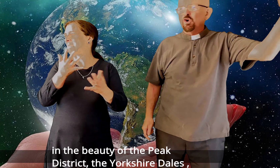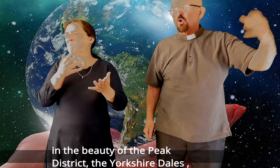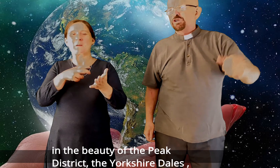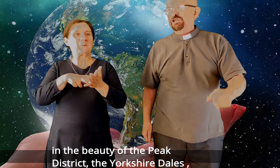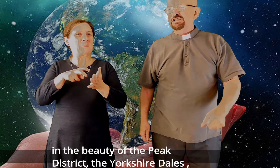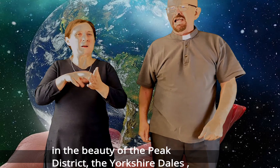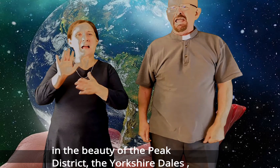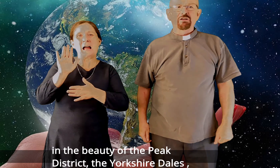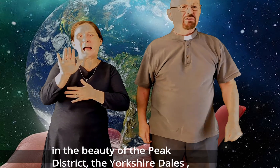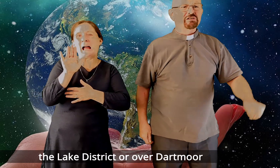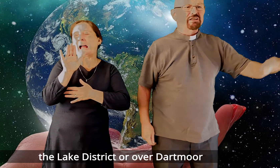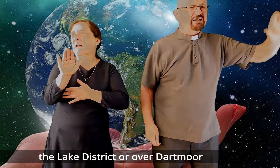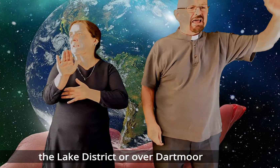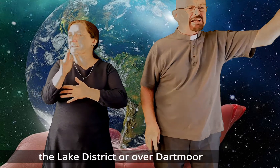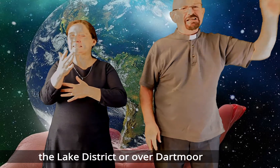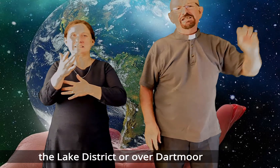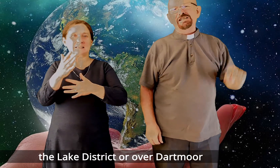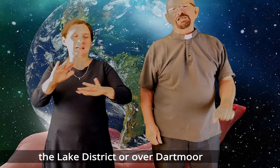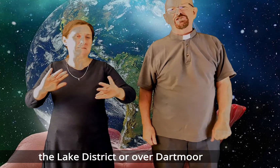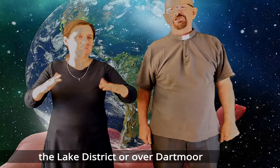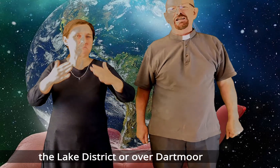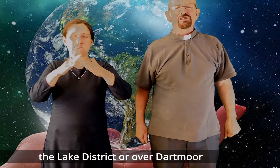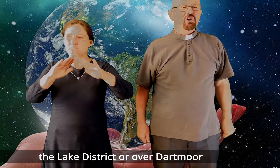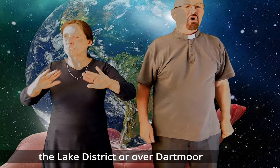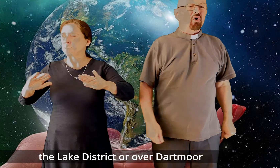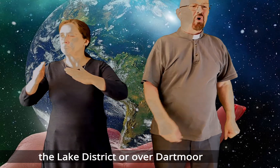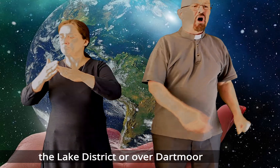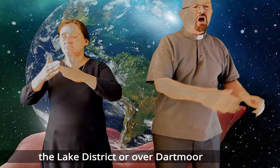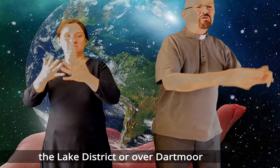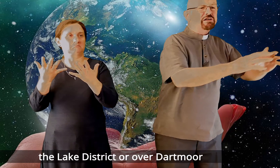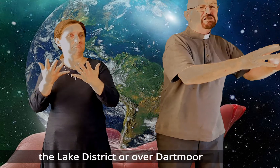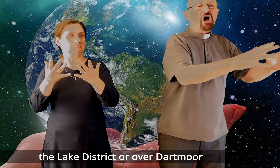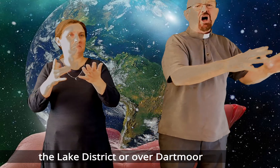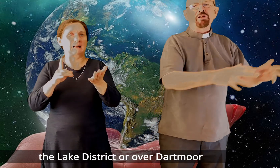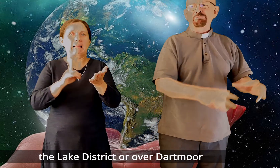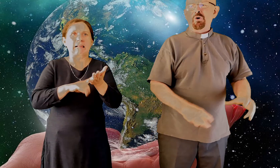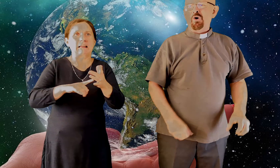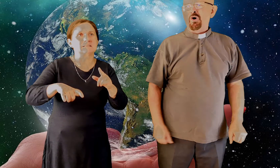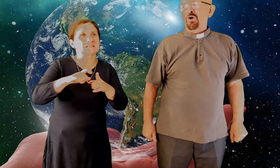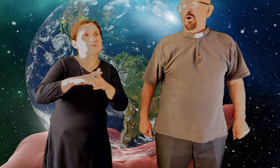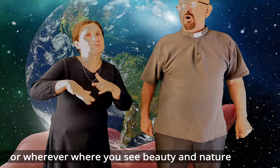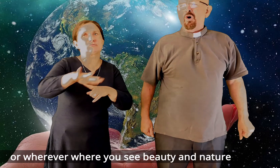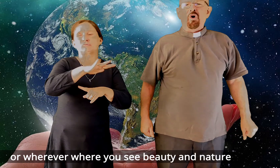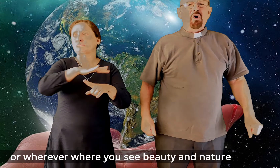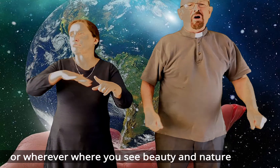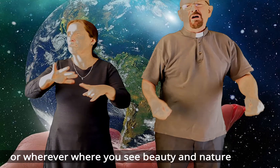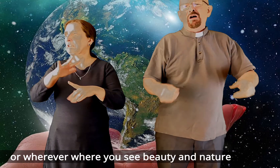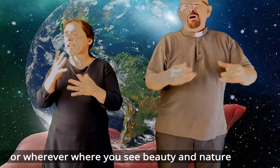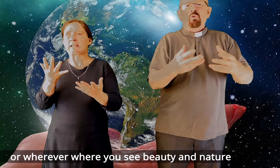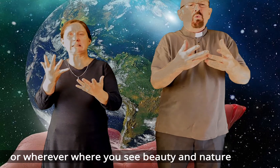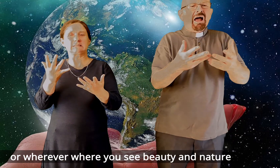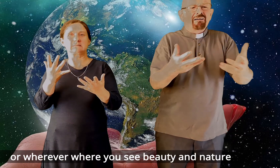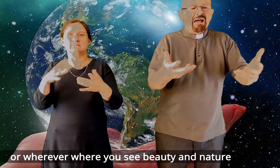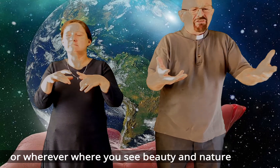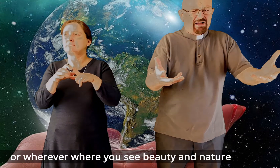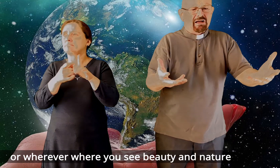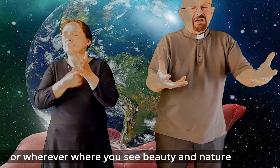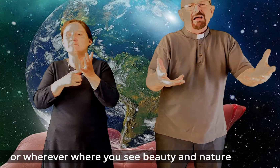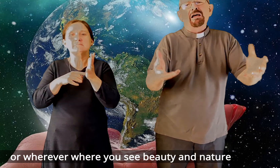Yorkshire Dales, the Lake District, or over Dartmoor, or wherever